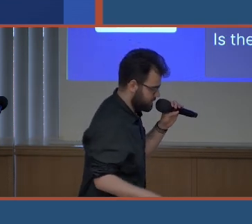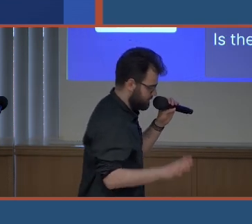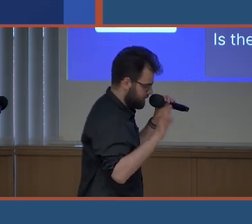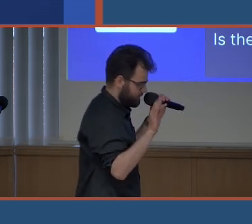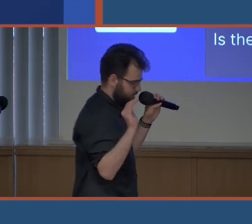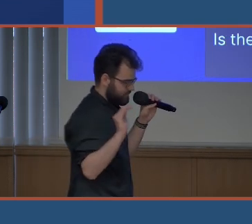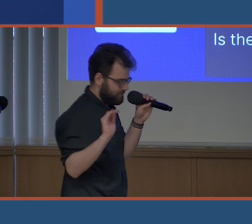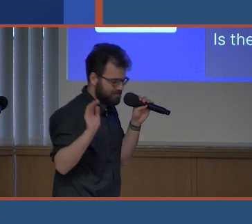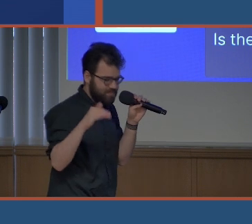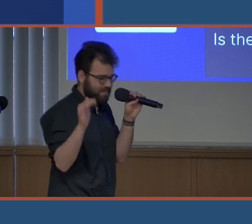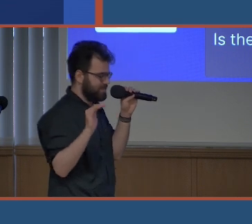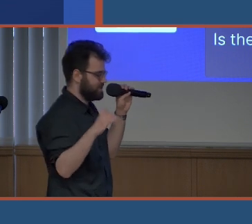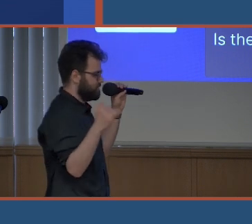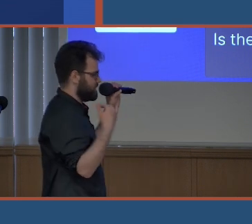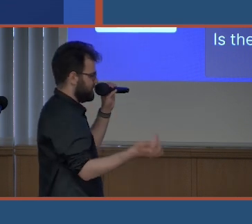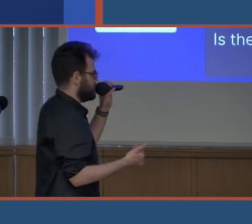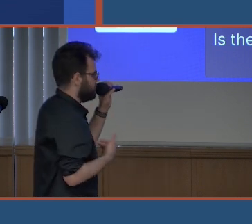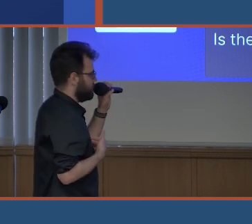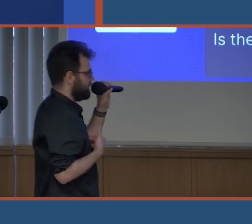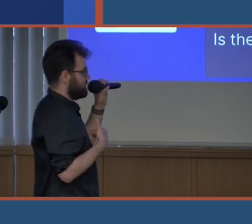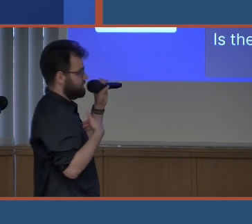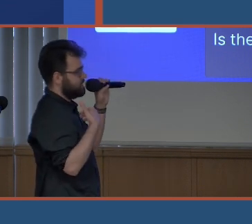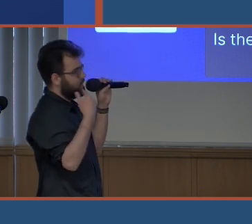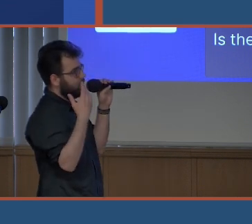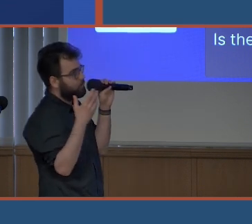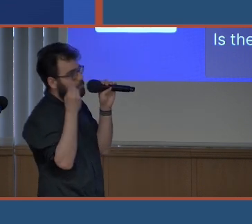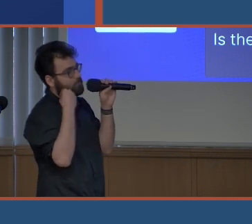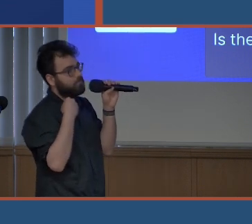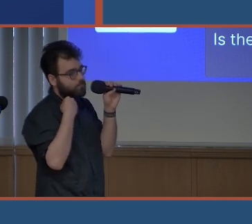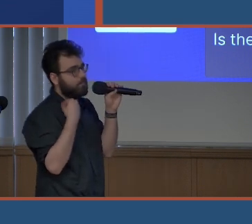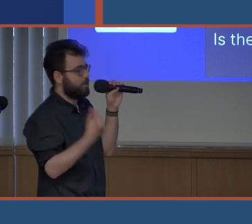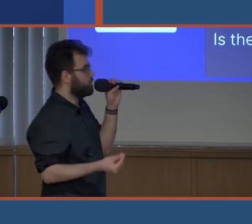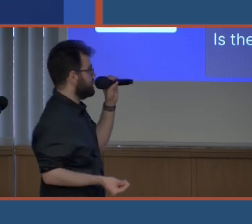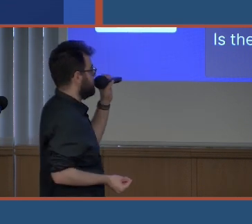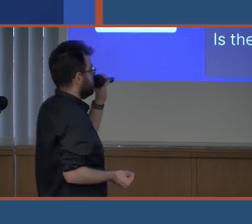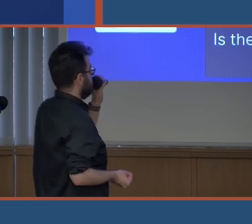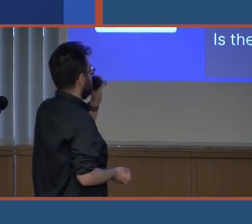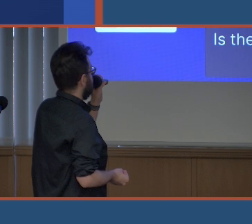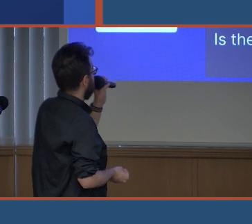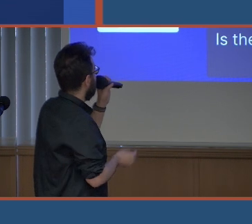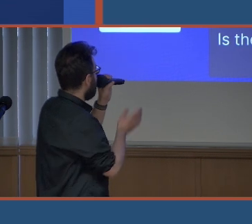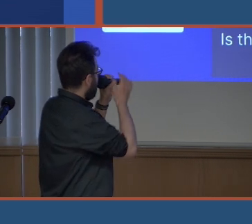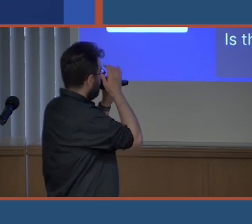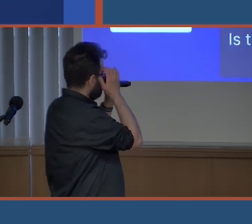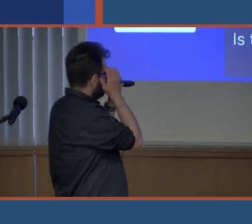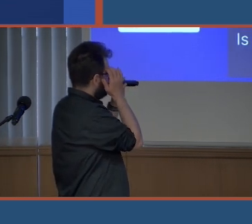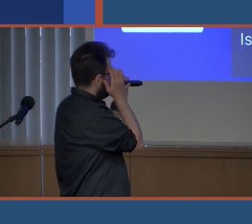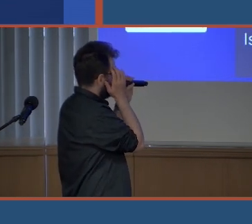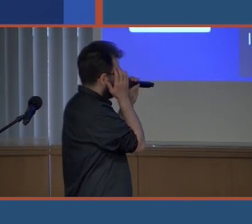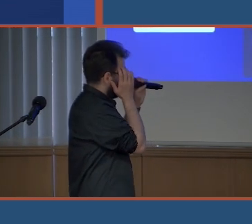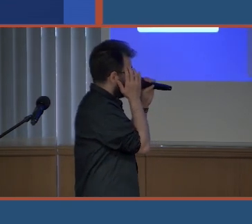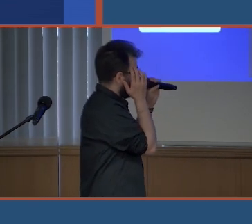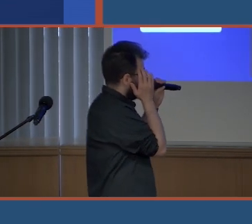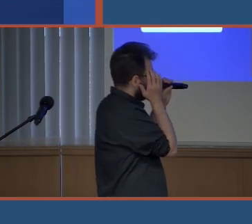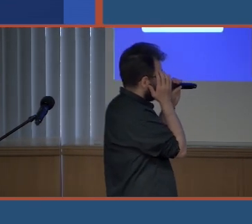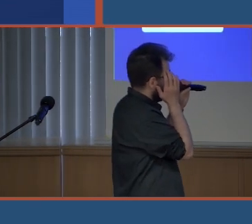take these percentages for granted. That's from my own experience, for example. How do you prevent mixing